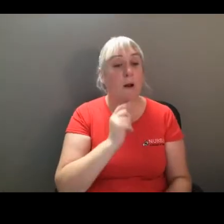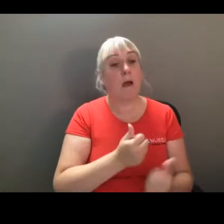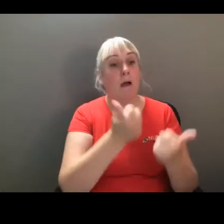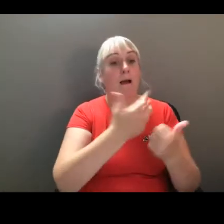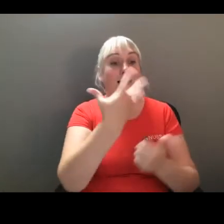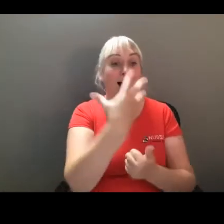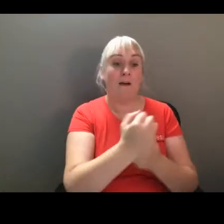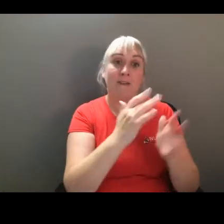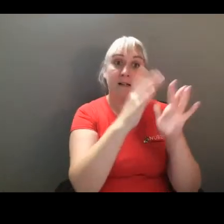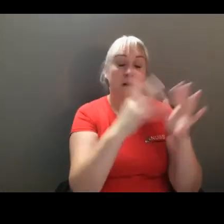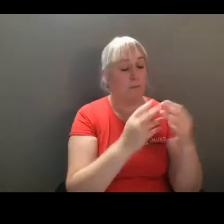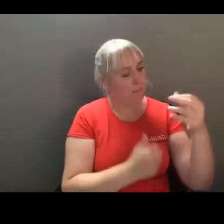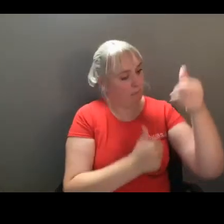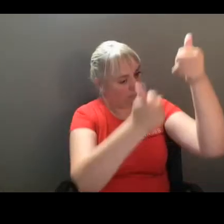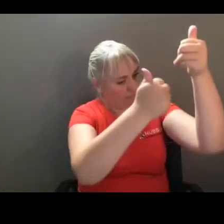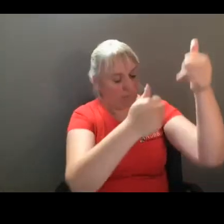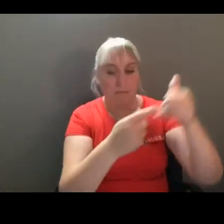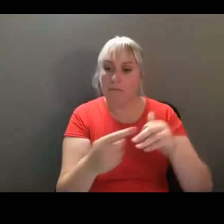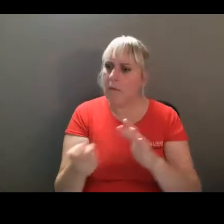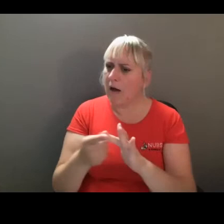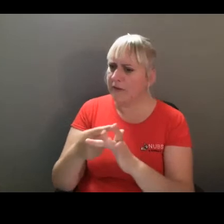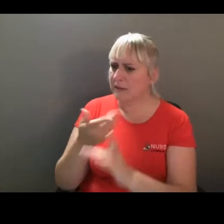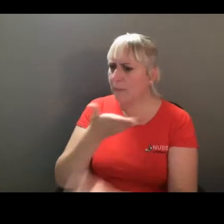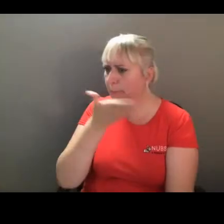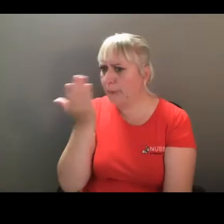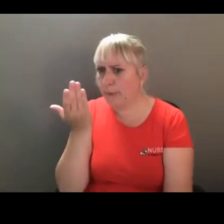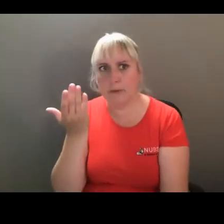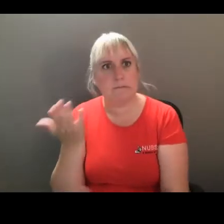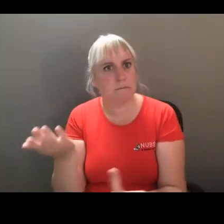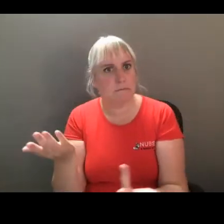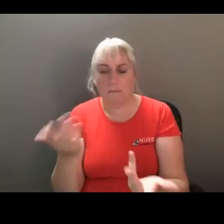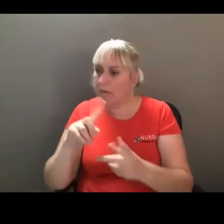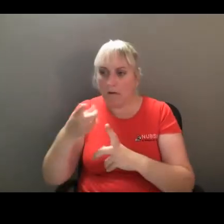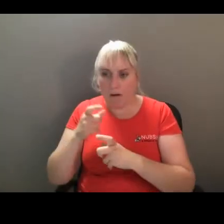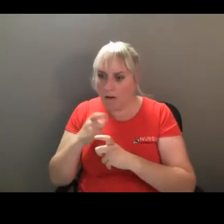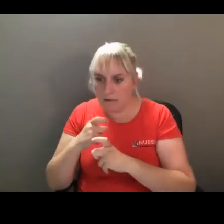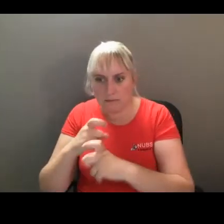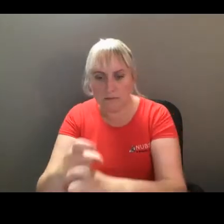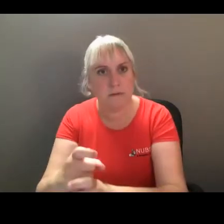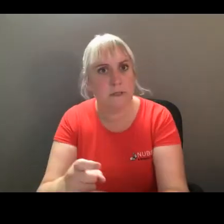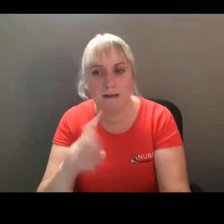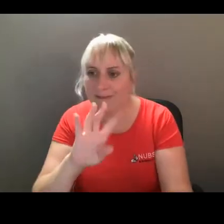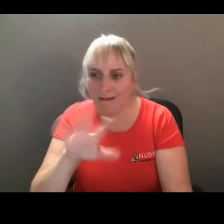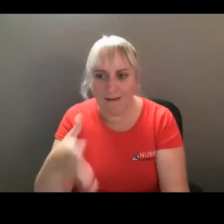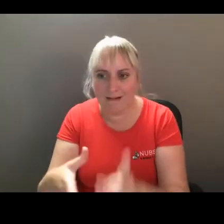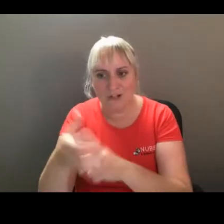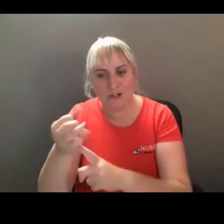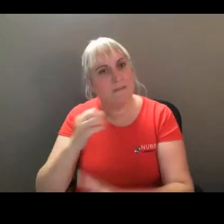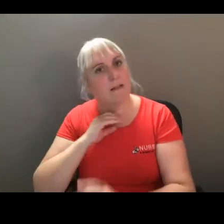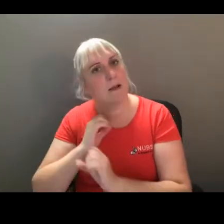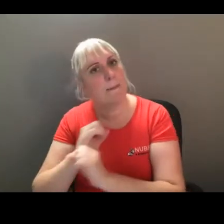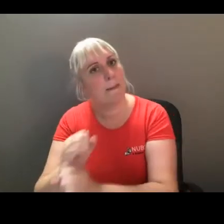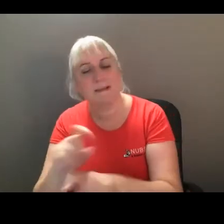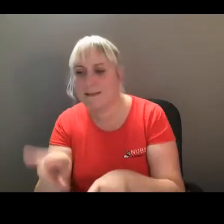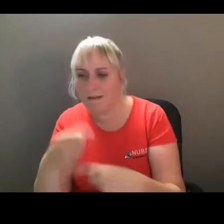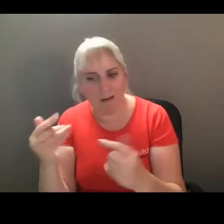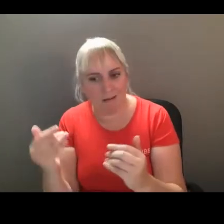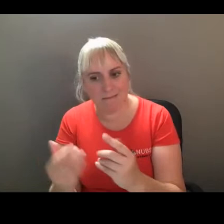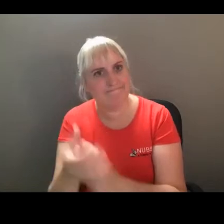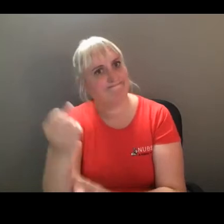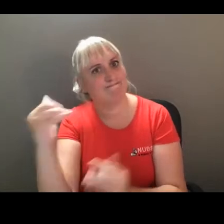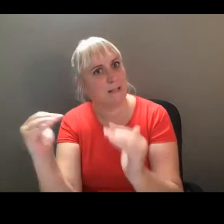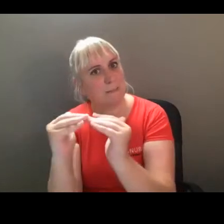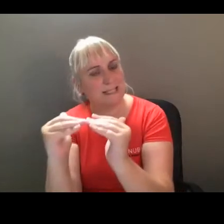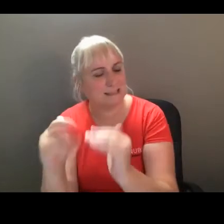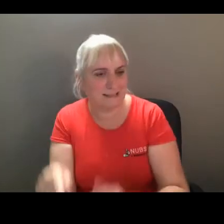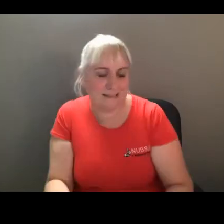home are unable to continue and maintain their claim and commitment. That's one thing that's been a problem. 0 hours contracts, the